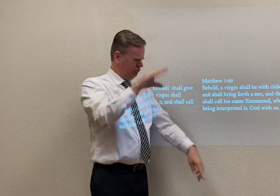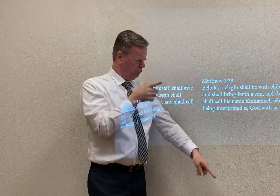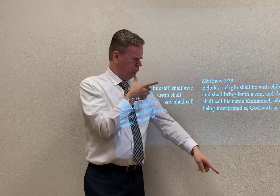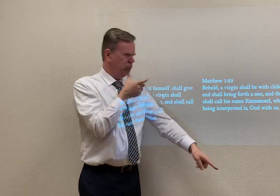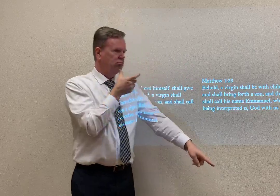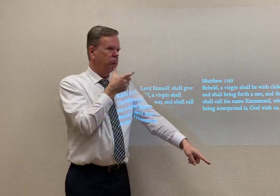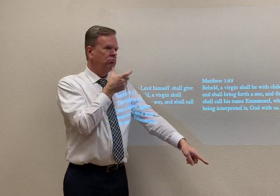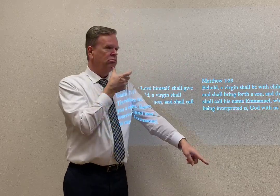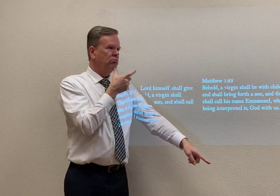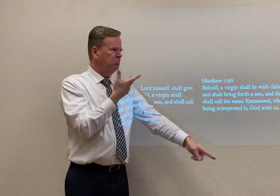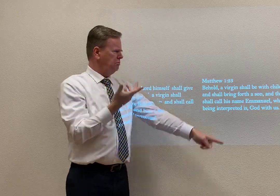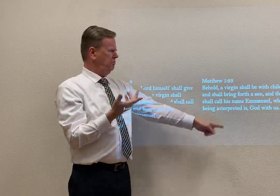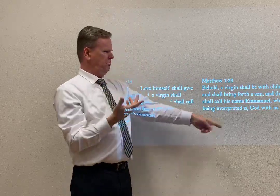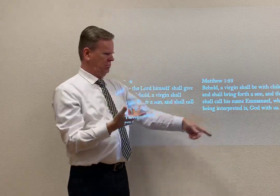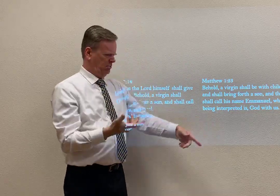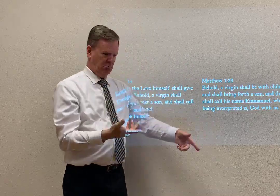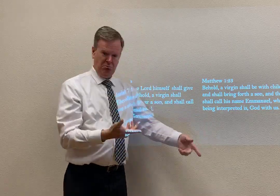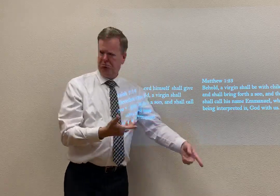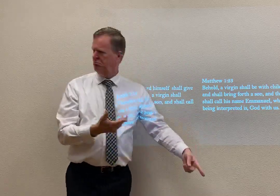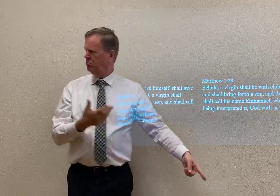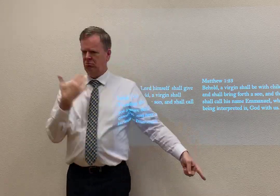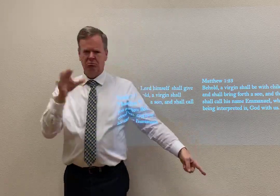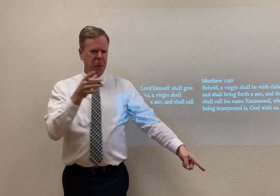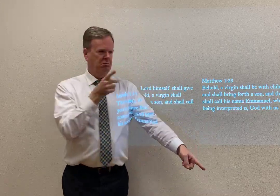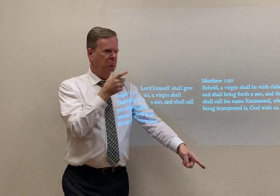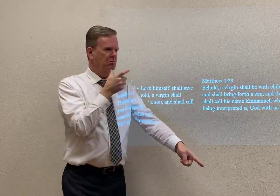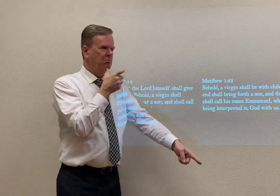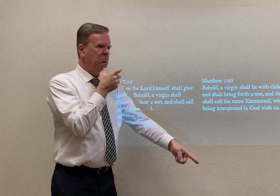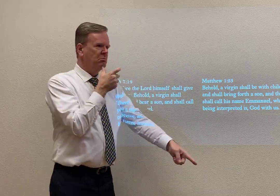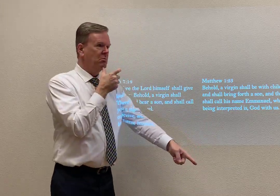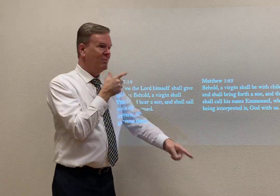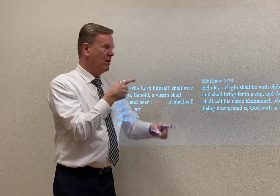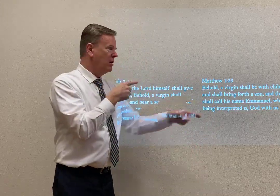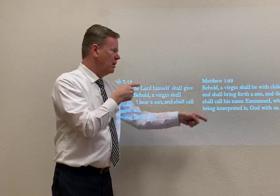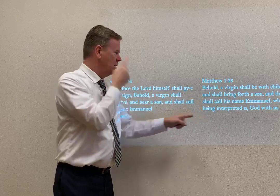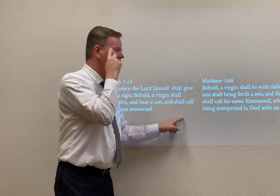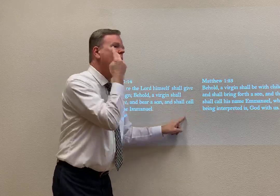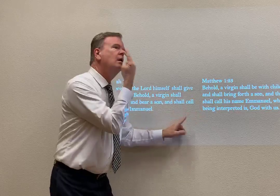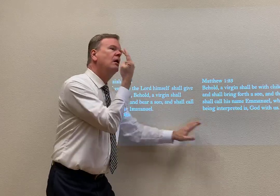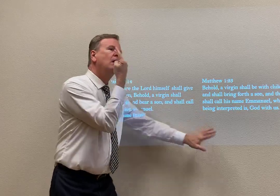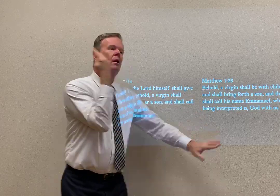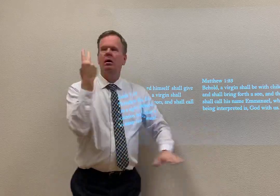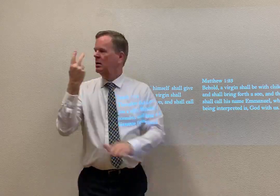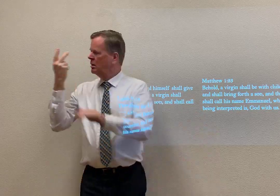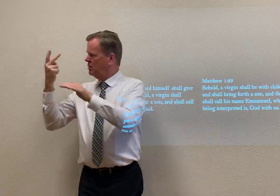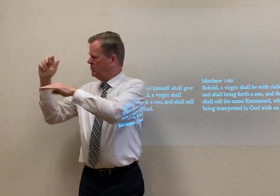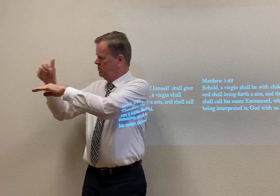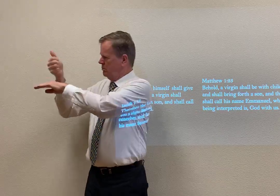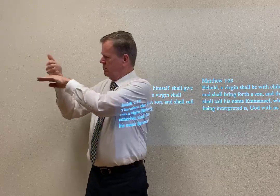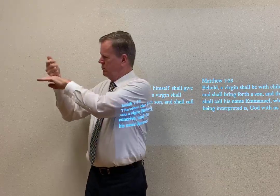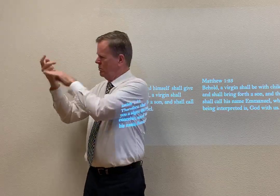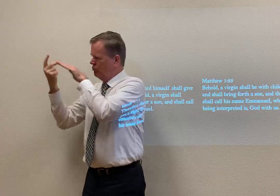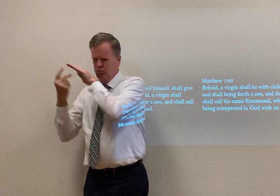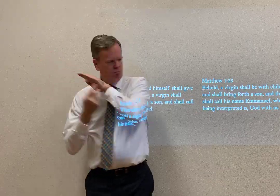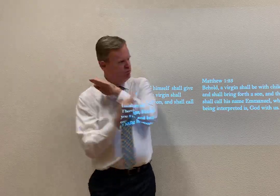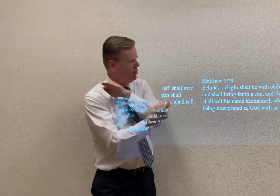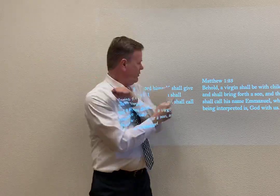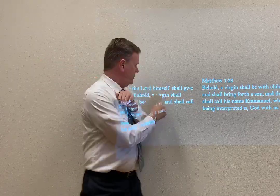the prophecies of old are not mentioned, right? If you get rid of the book, so that means you don't know who this new person is. But because there